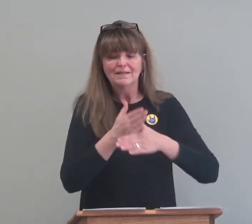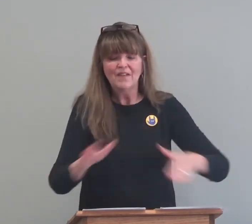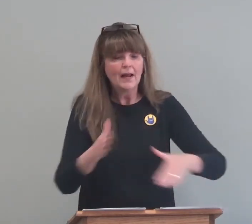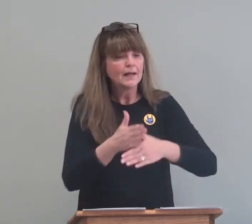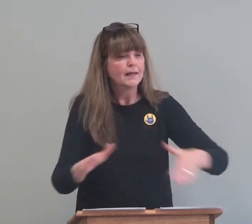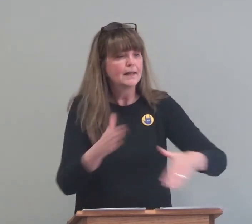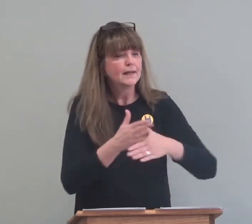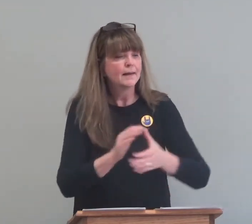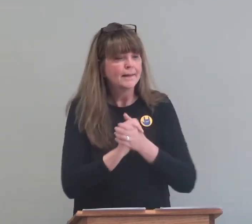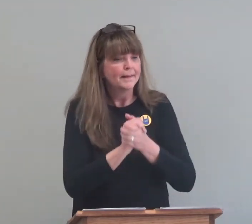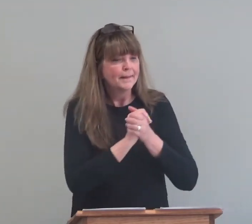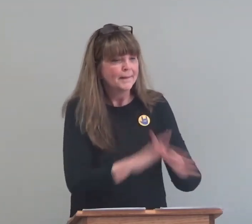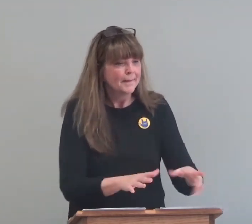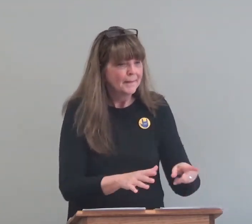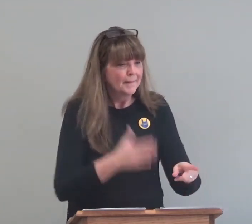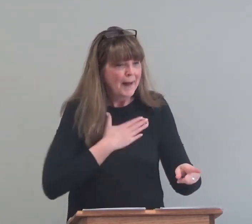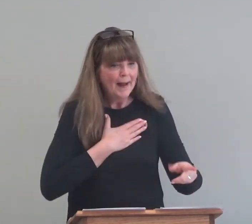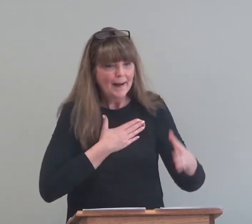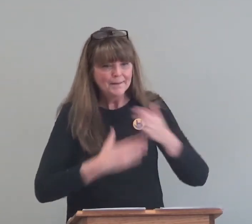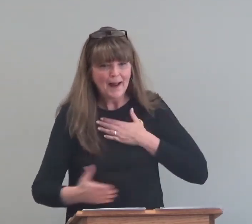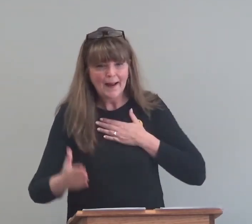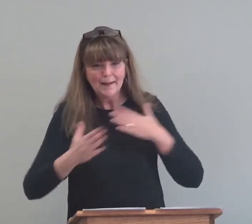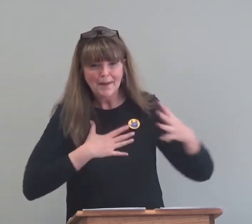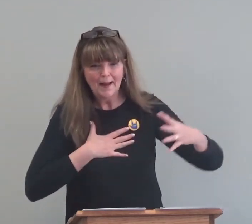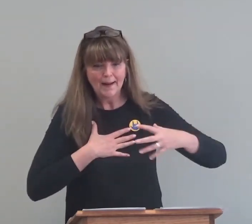His clothing will be divided by lots.